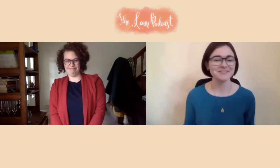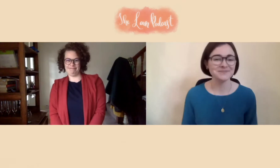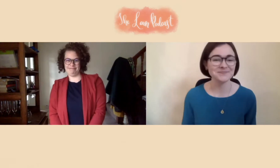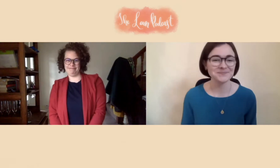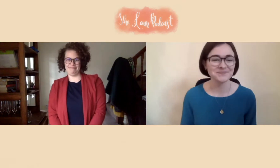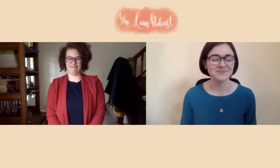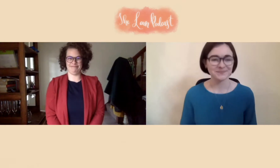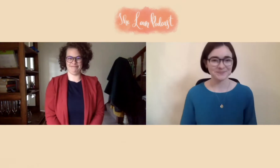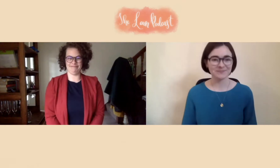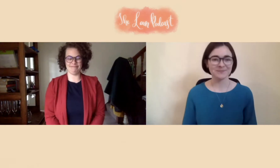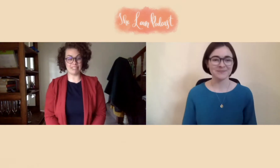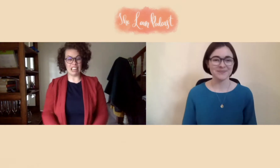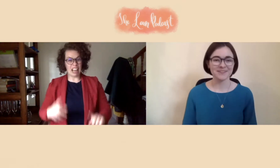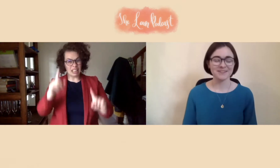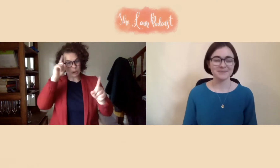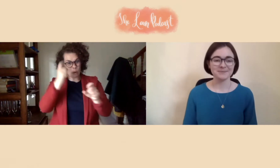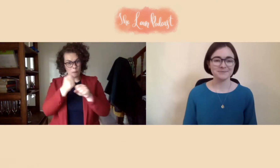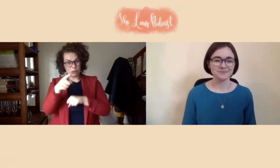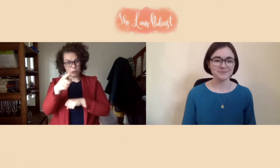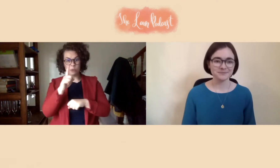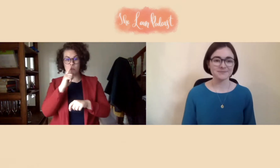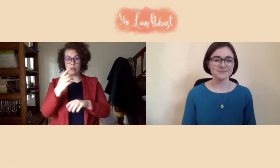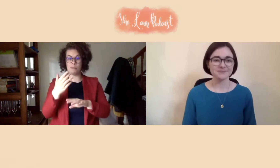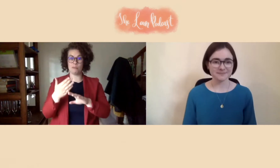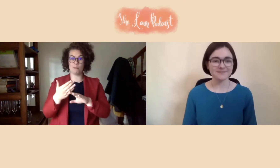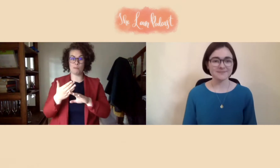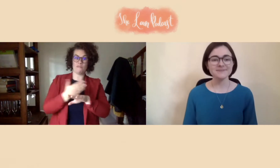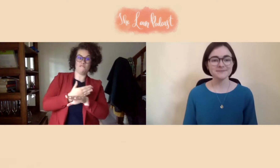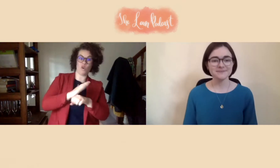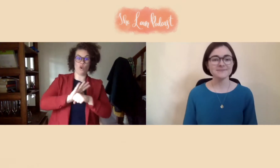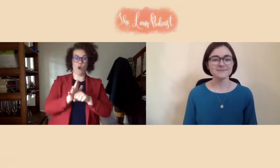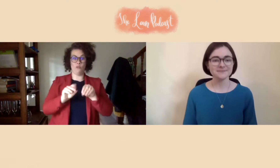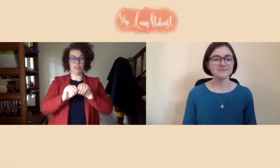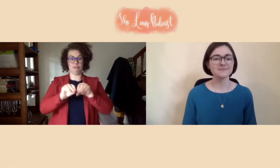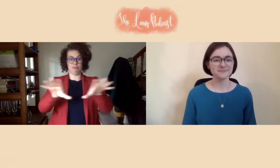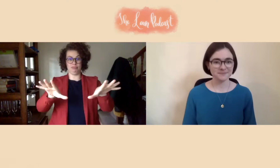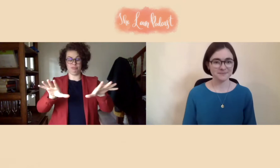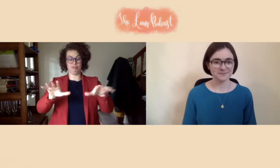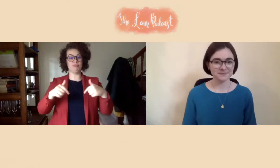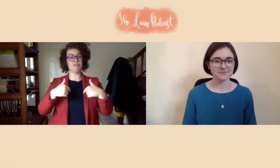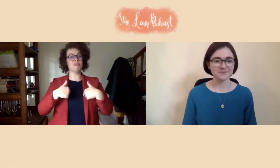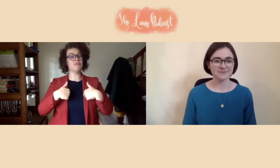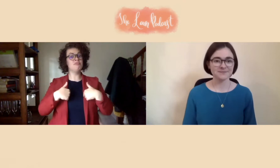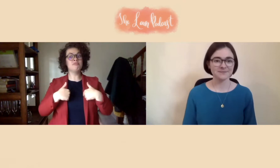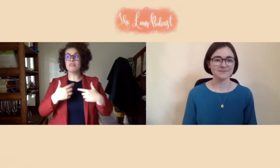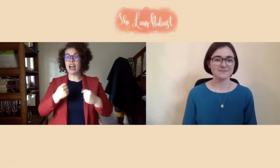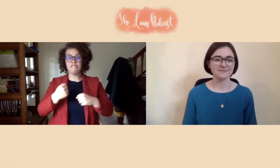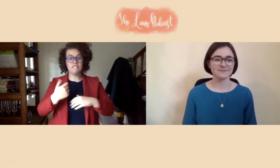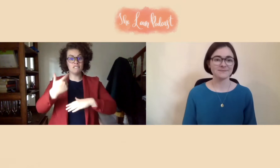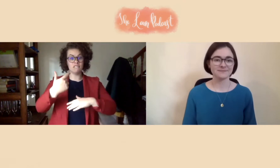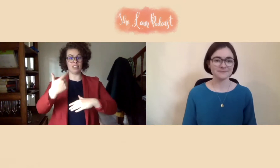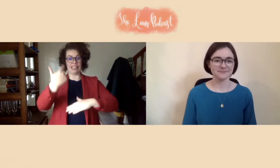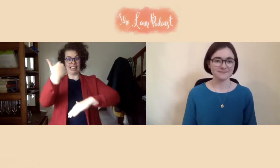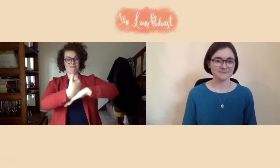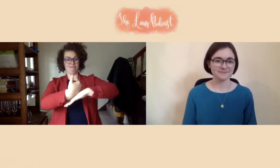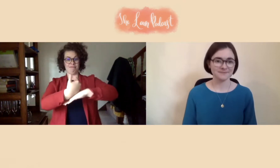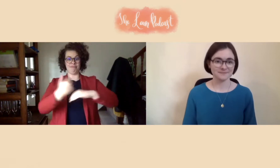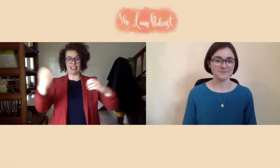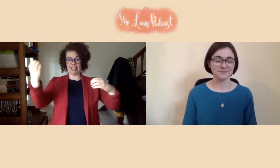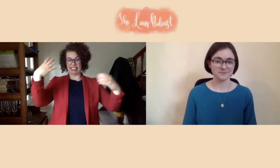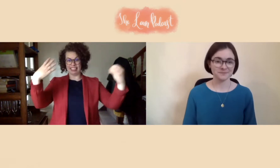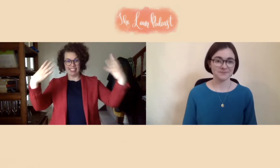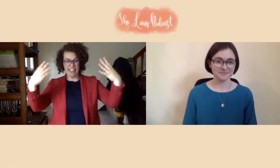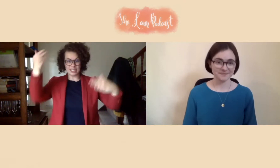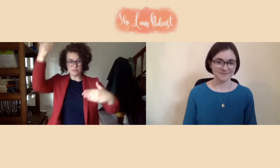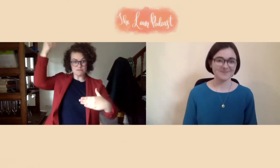Before, pre-COVID, before everything went online, I didn't have a studio at home. So I would